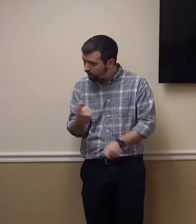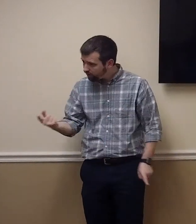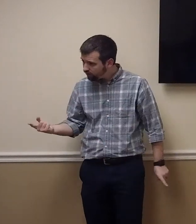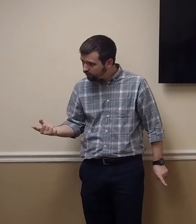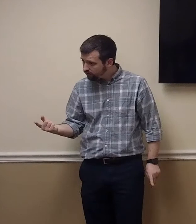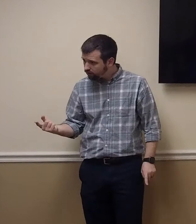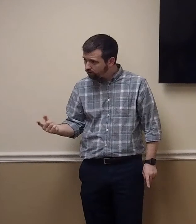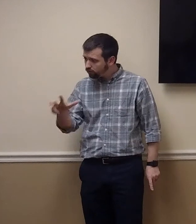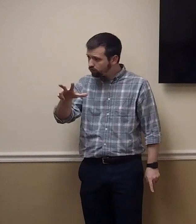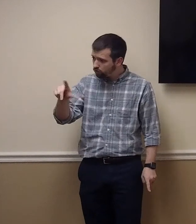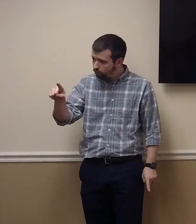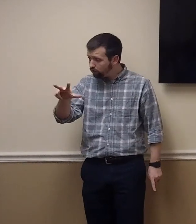right? It was just 30,